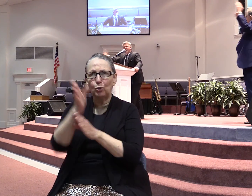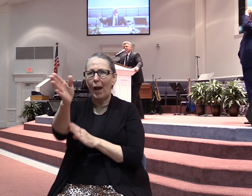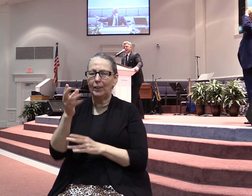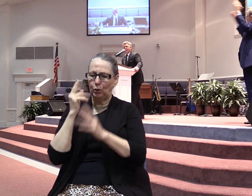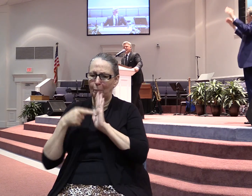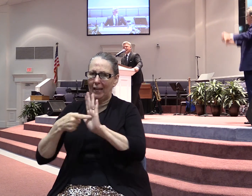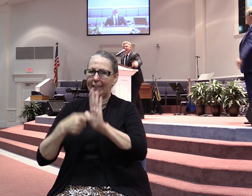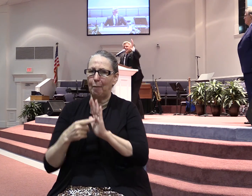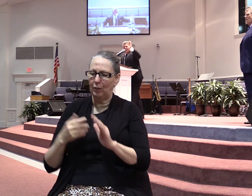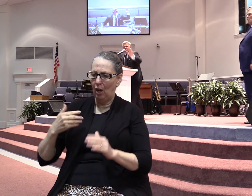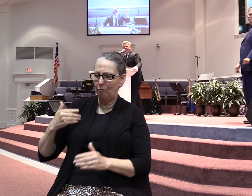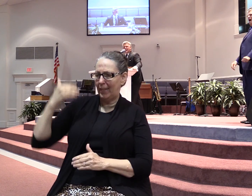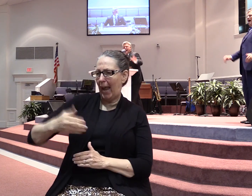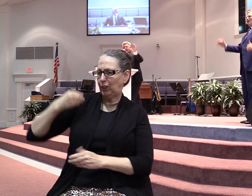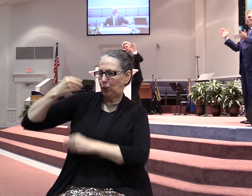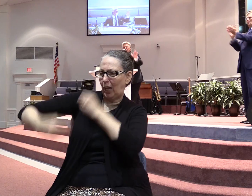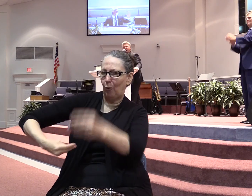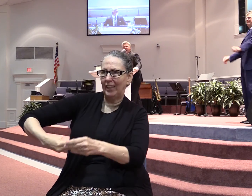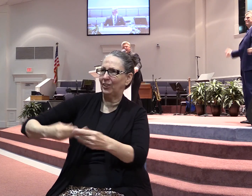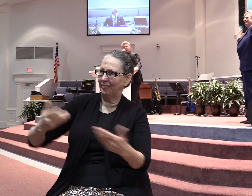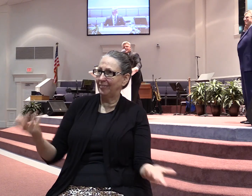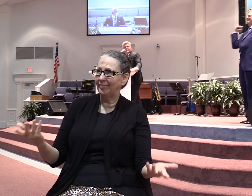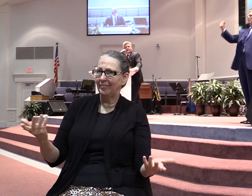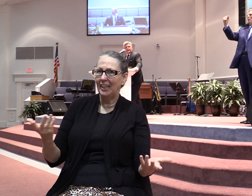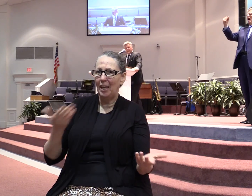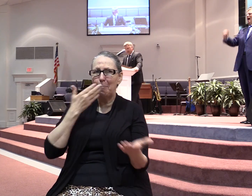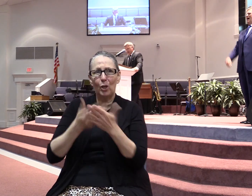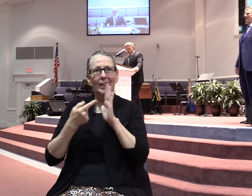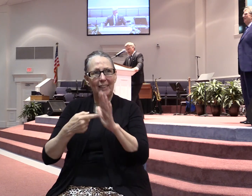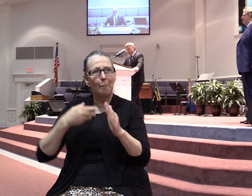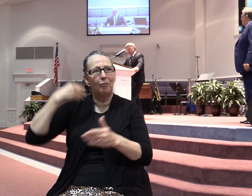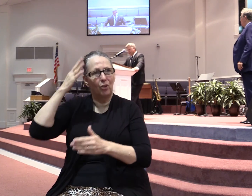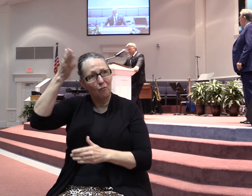for another generation, for your great-grandkids and grandkids?